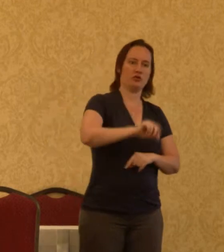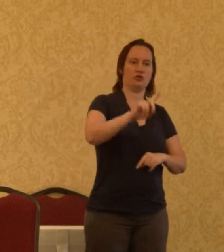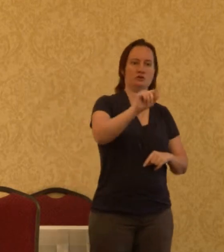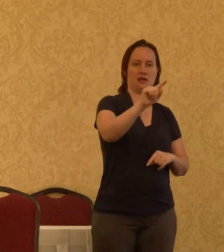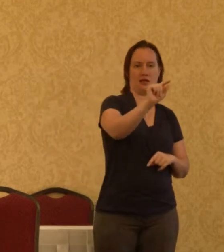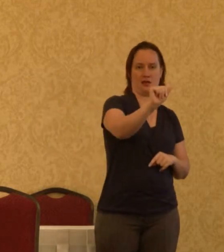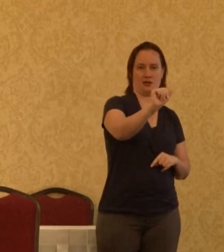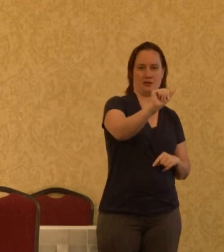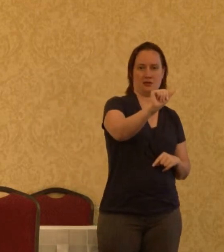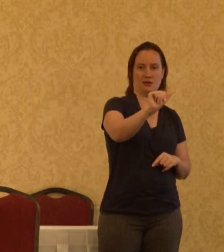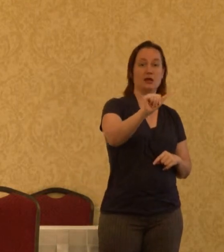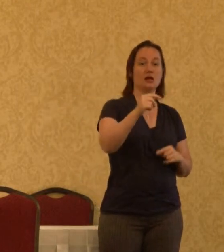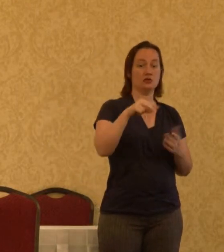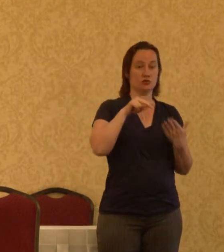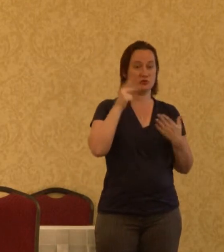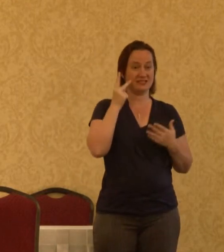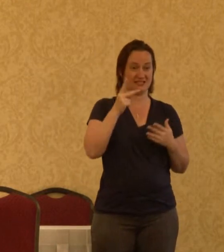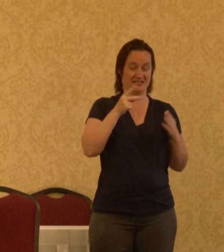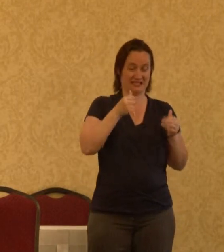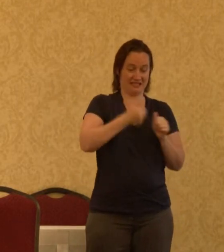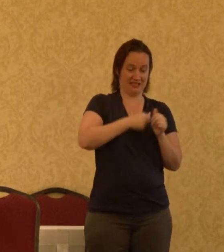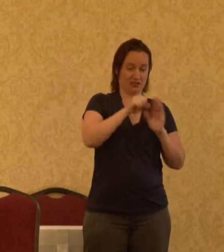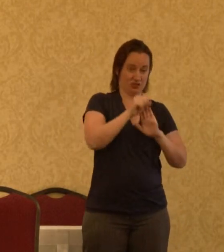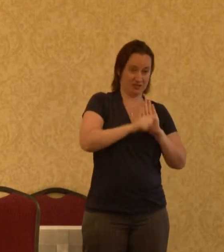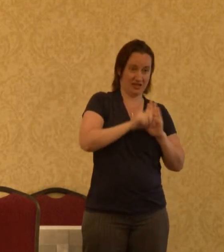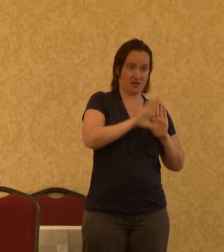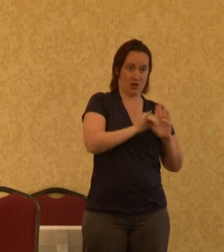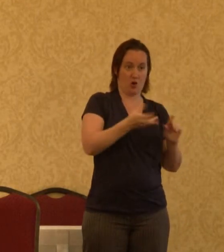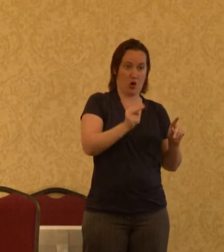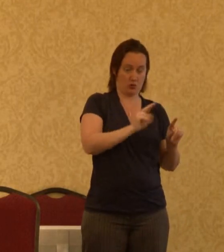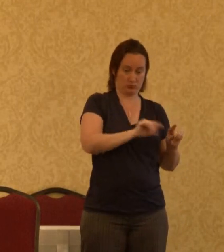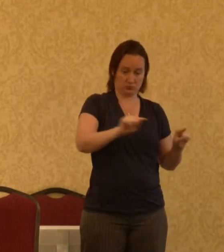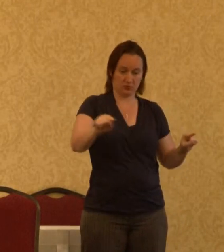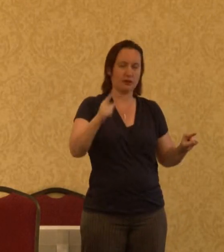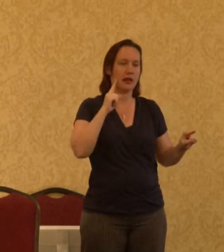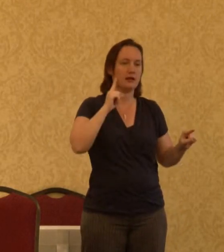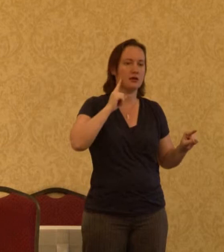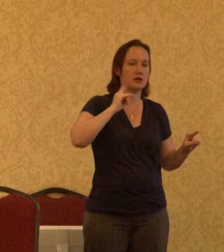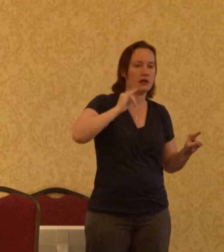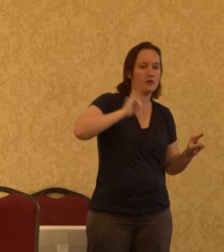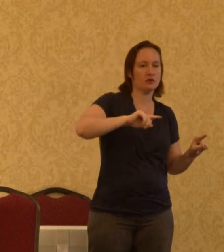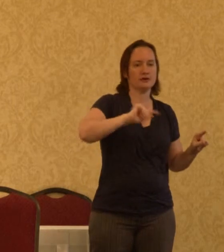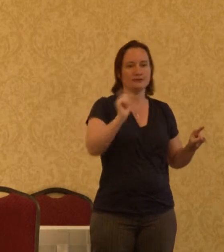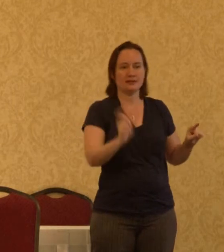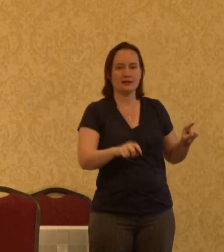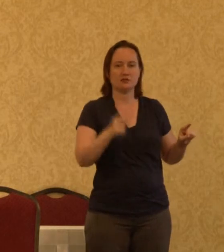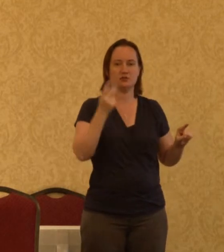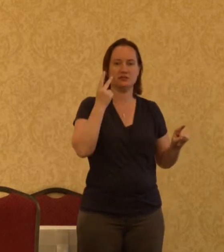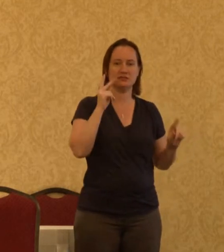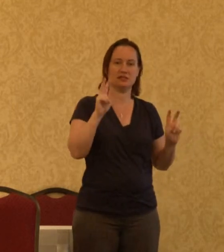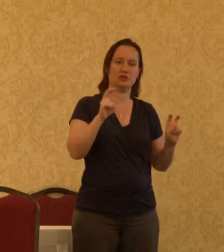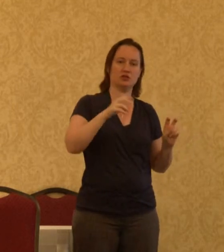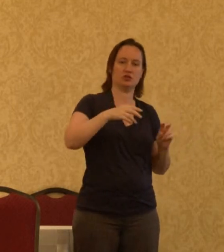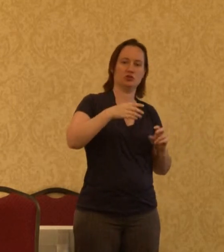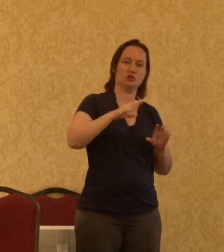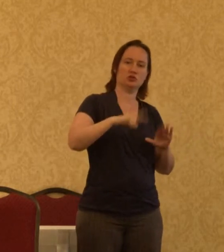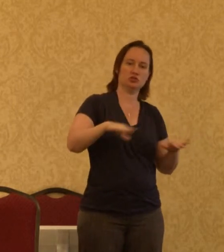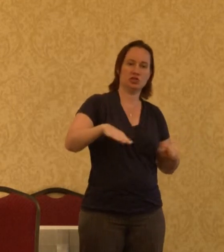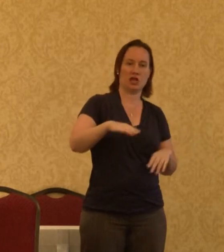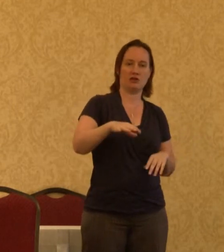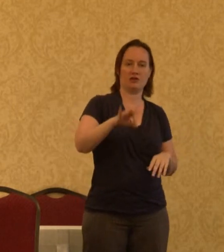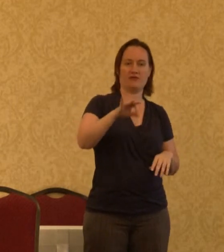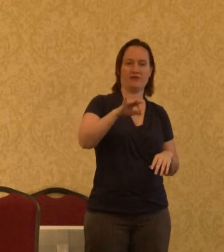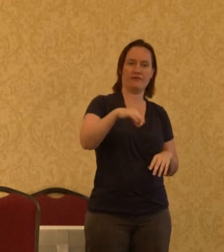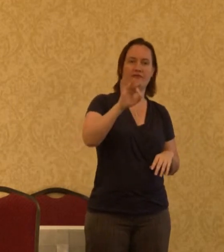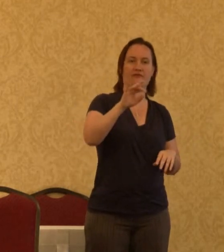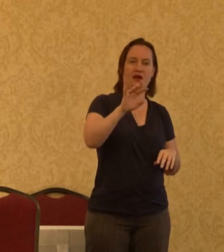at states like California and Texas, where they can, you look at the child find statistics, you look at the